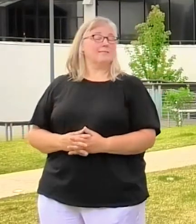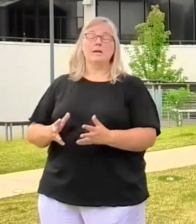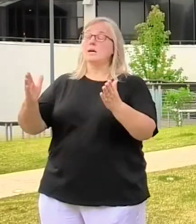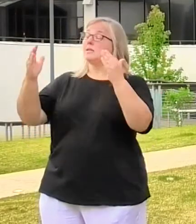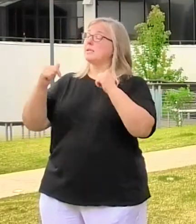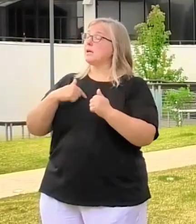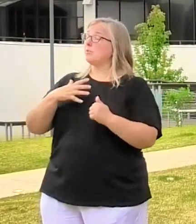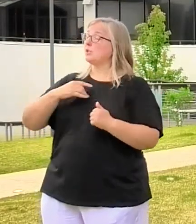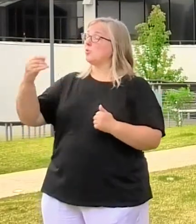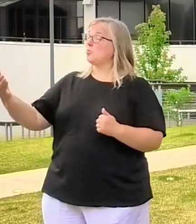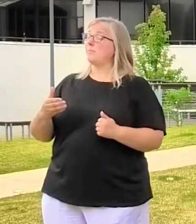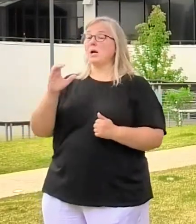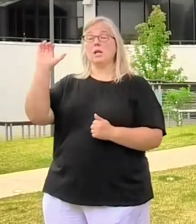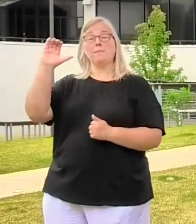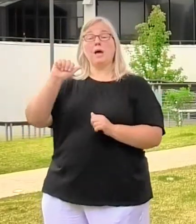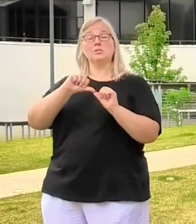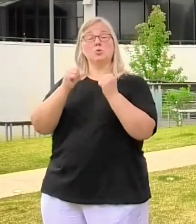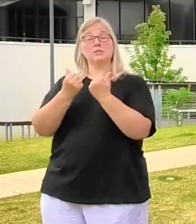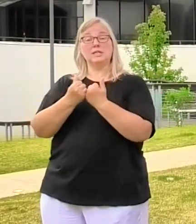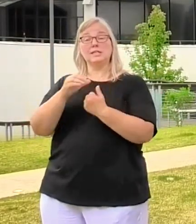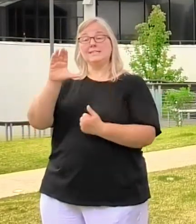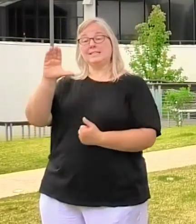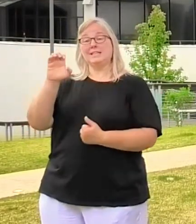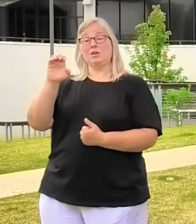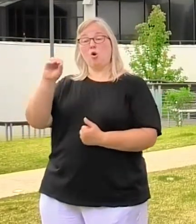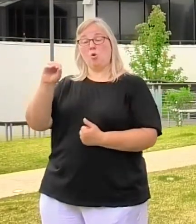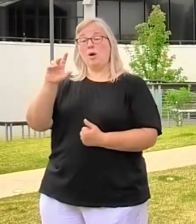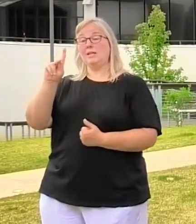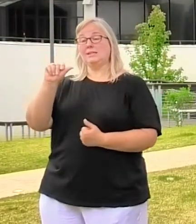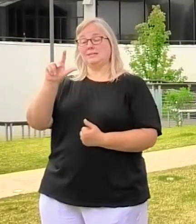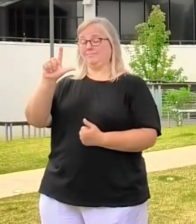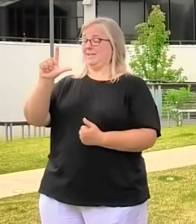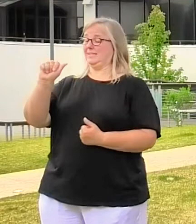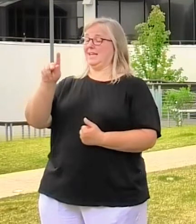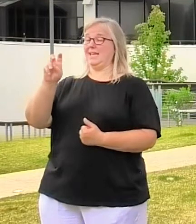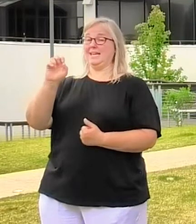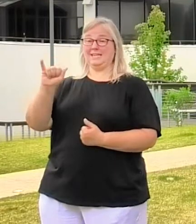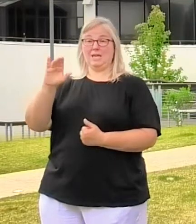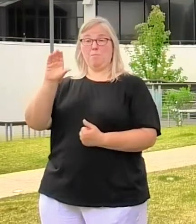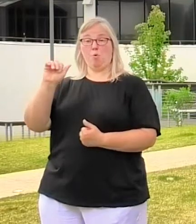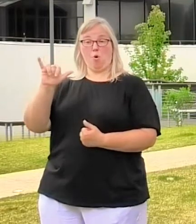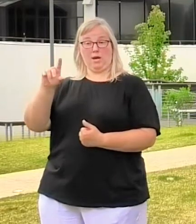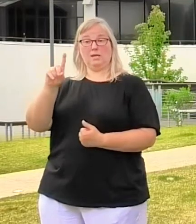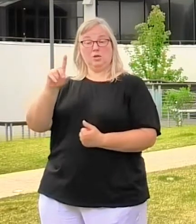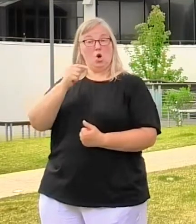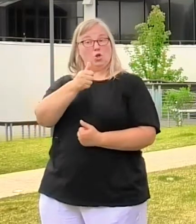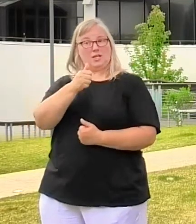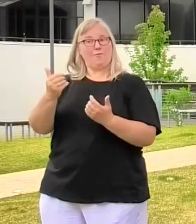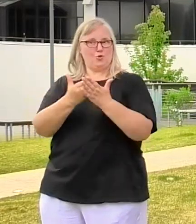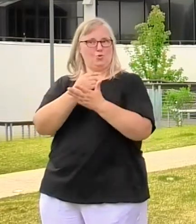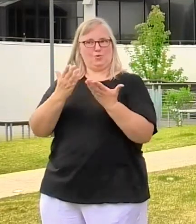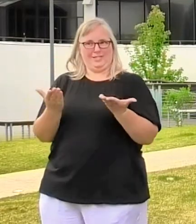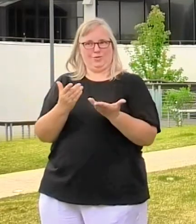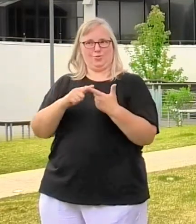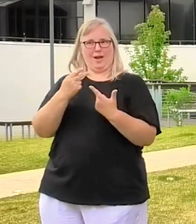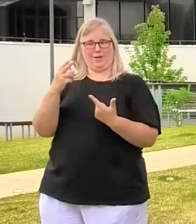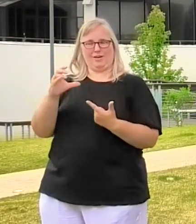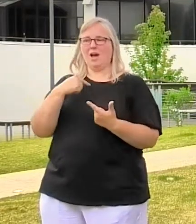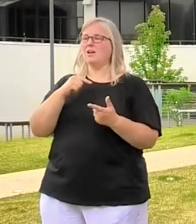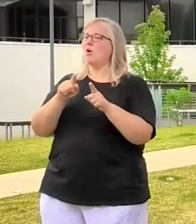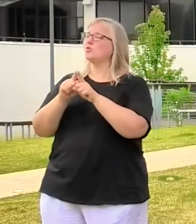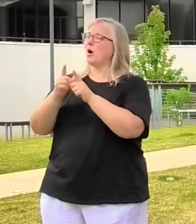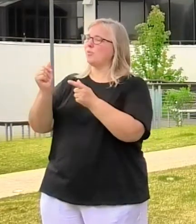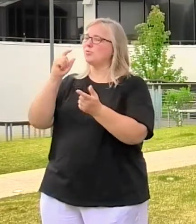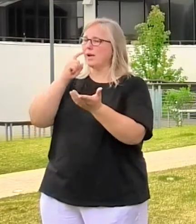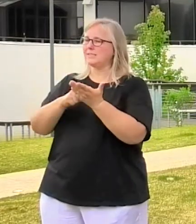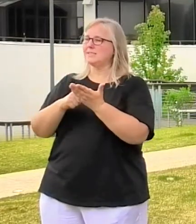Next, I'd like to welcome Columbia Association CEO Lakey Boyd, who is new to Howard County, and I just also wanted to recognize